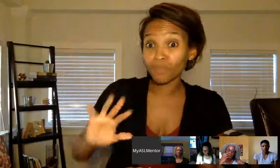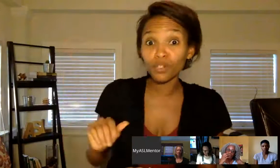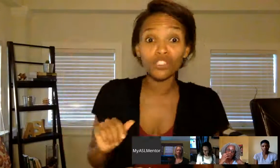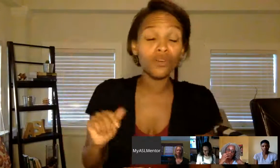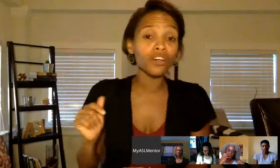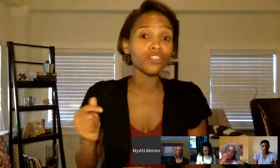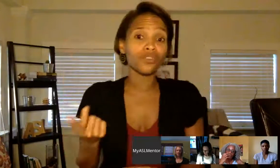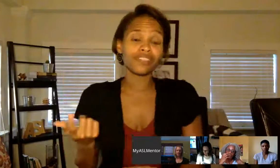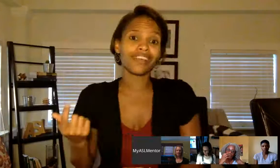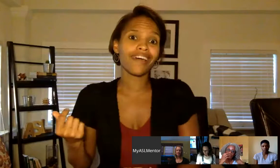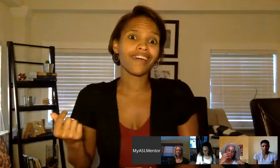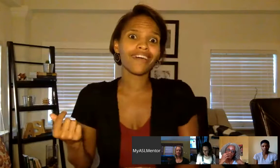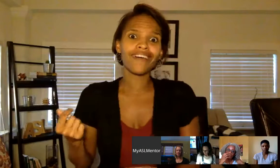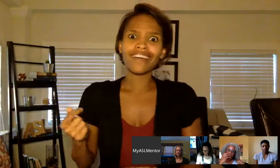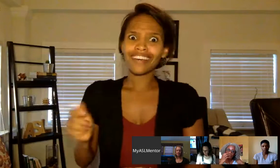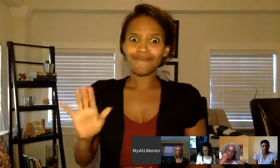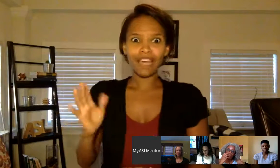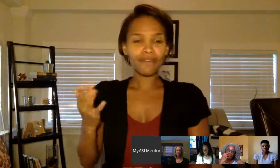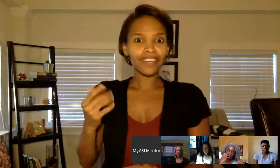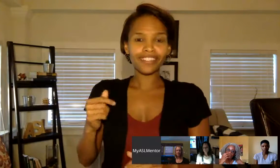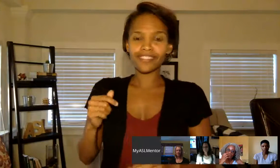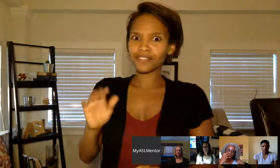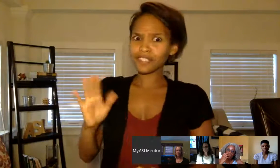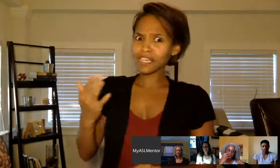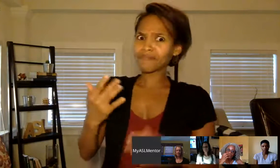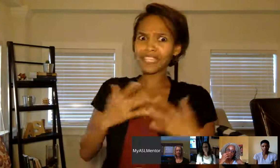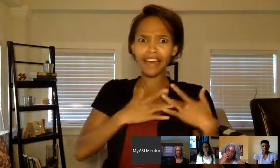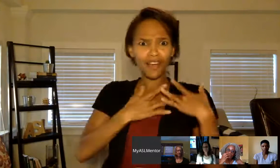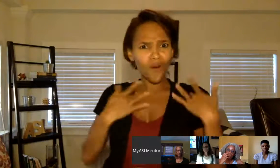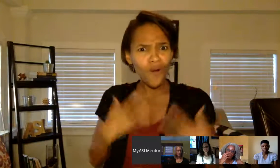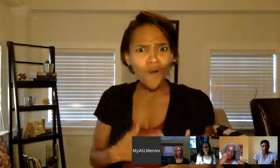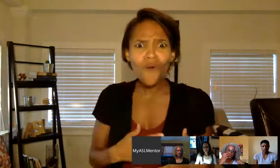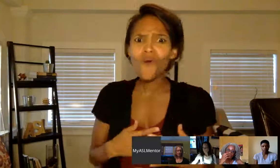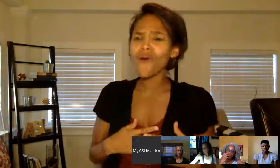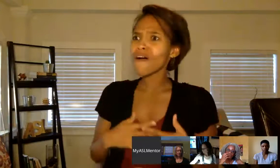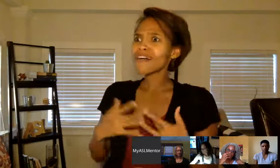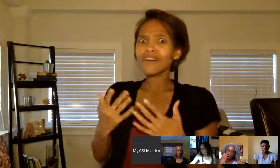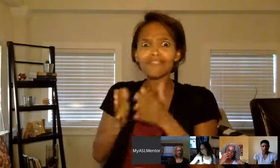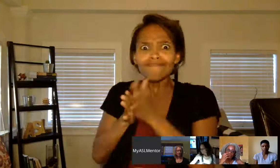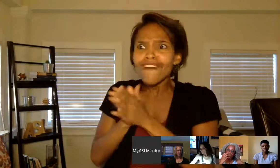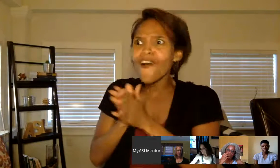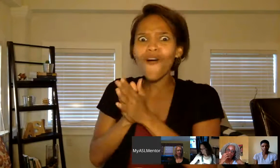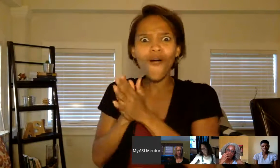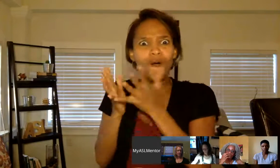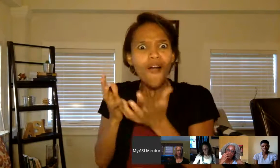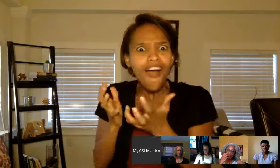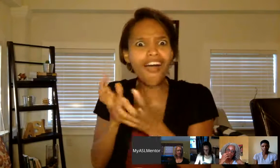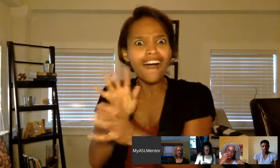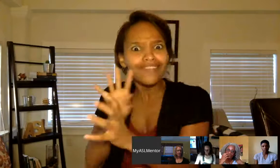outward persona, you could say maybe it seems like,